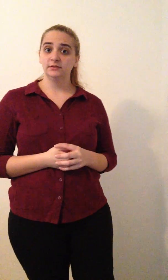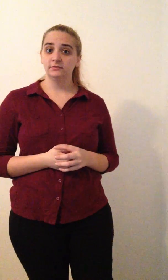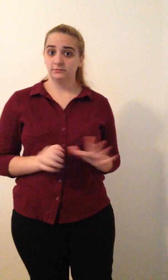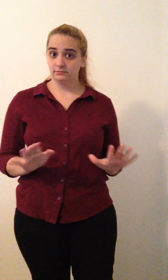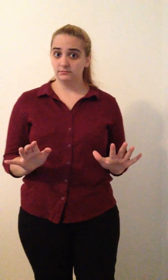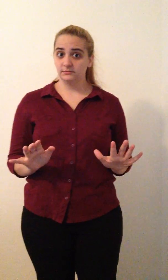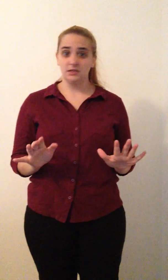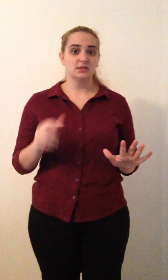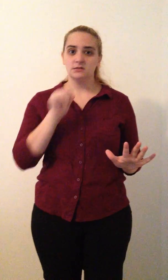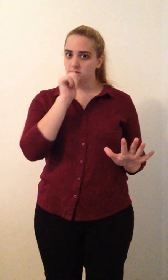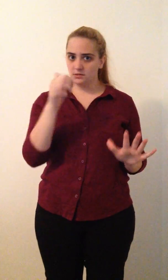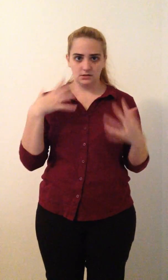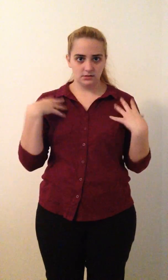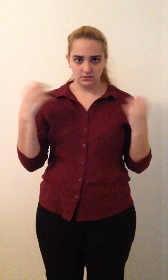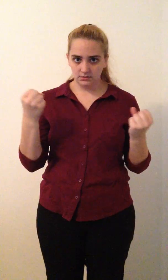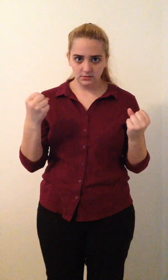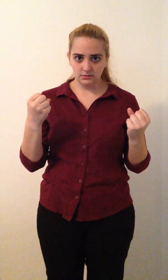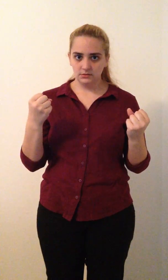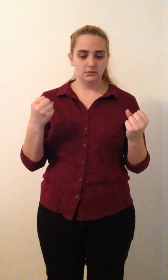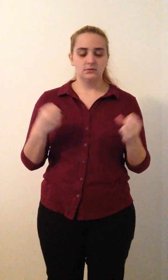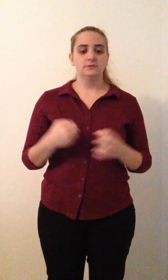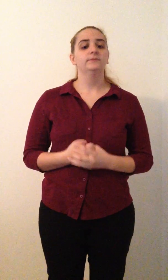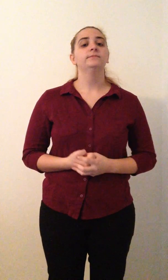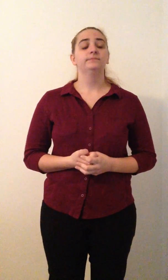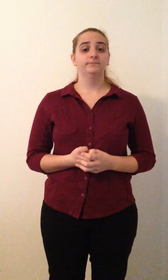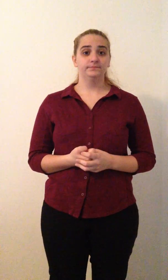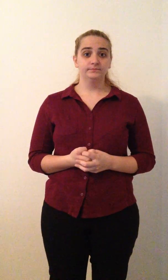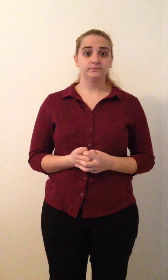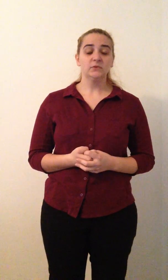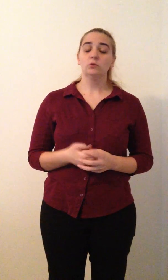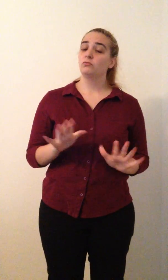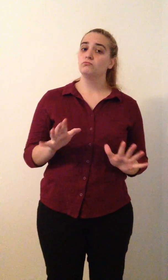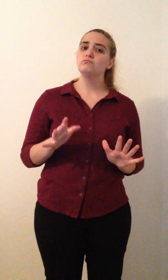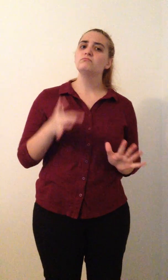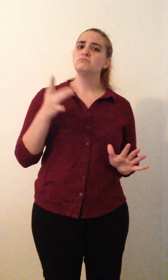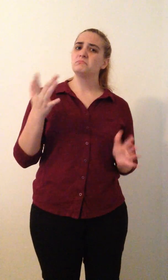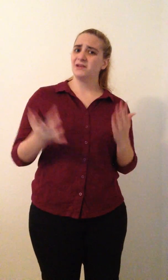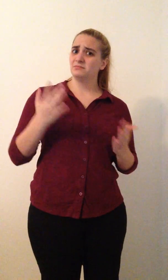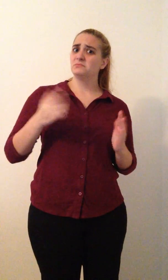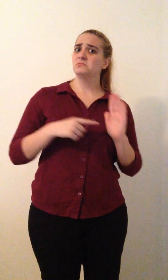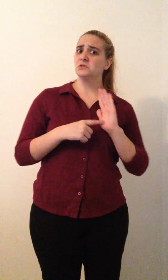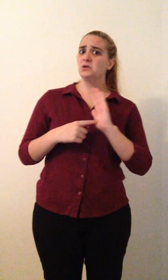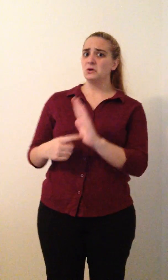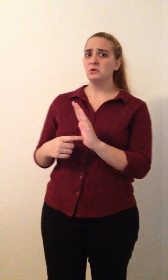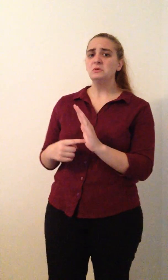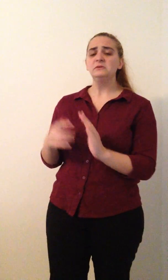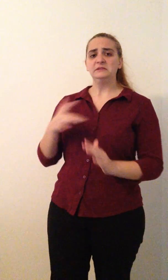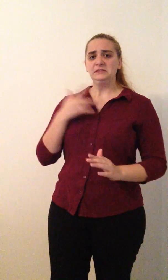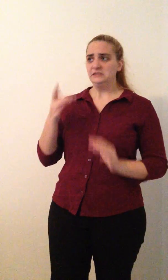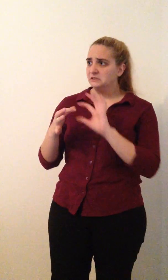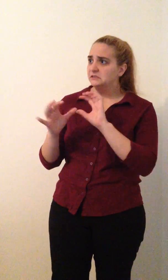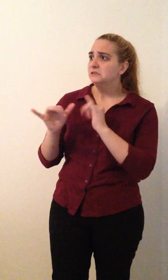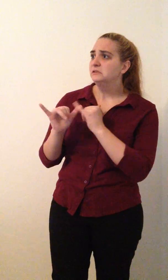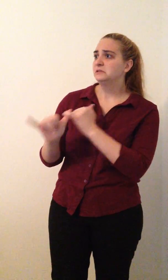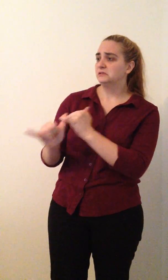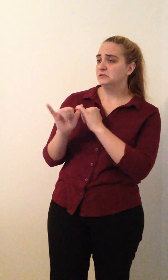Well, now you can try and show some empathy and understand how difficult, how painful their